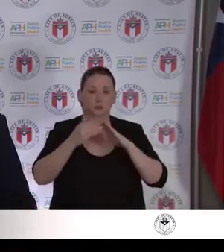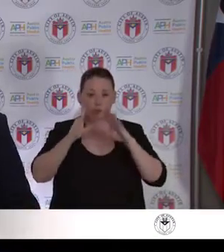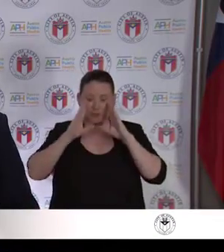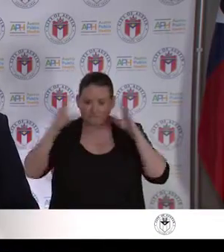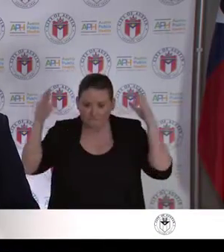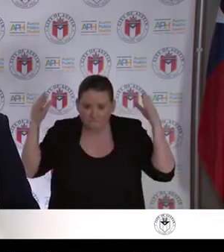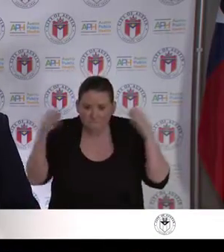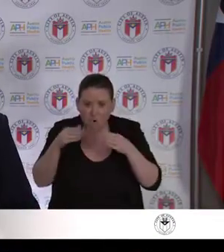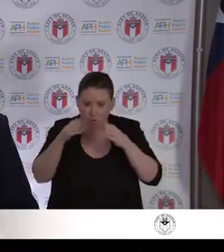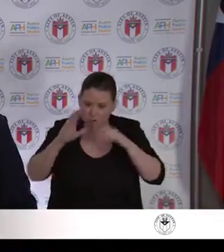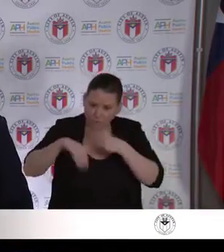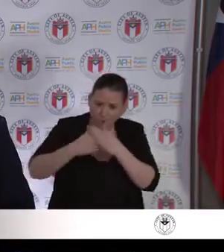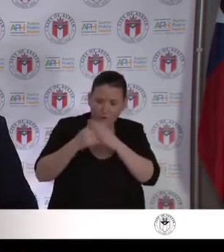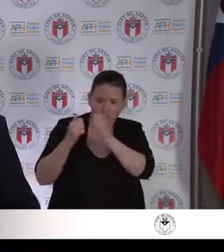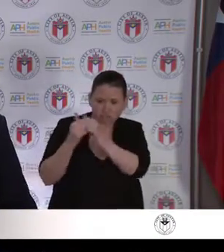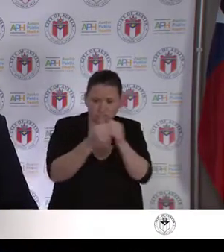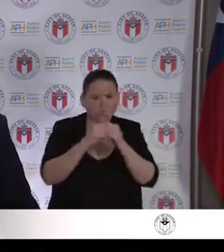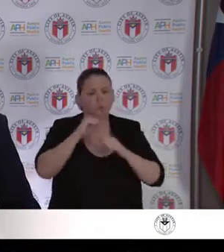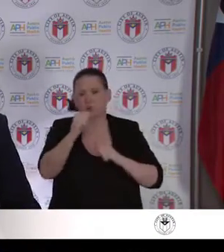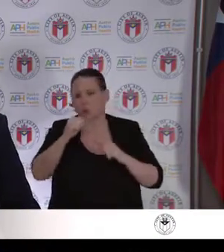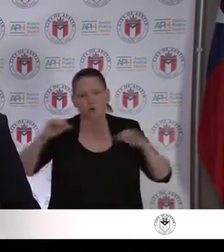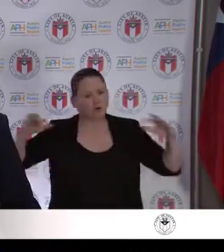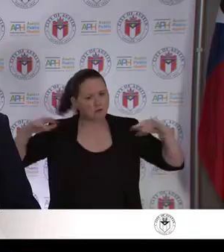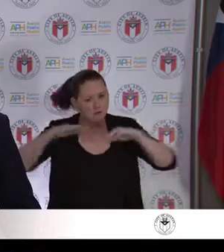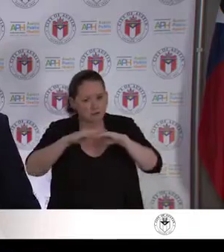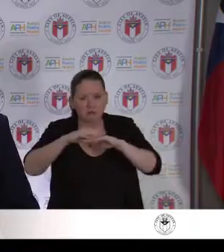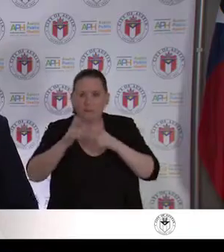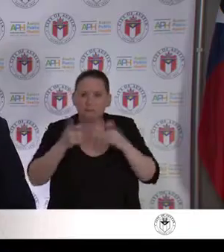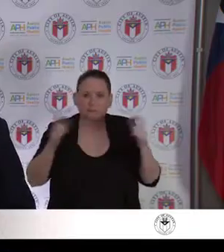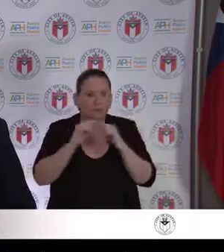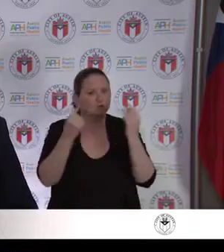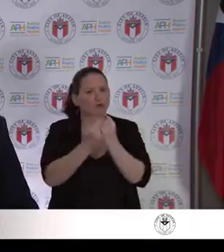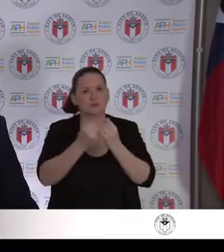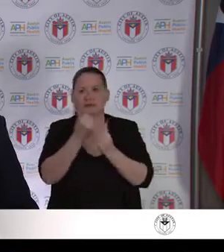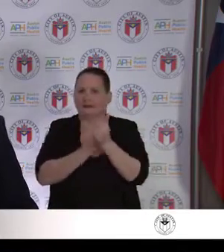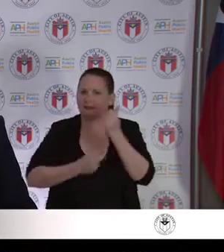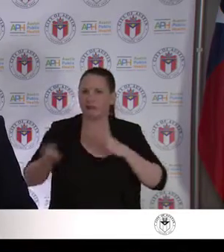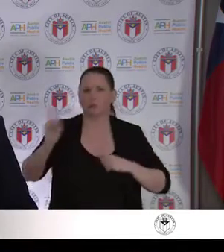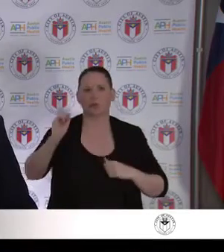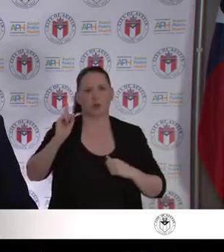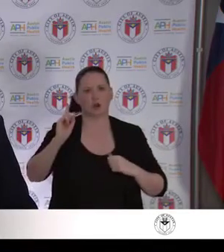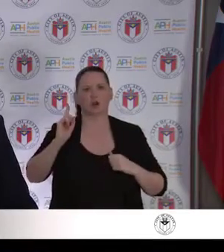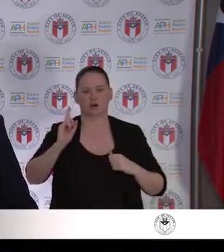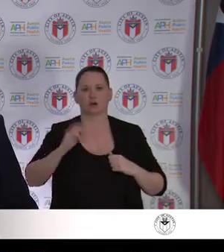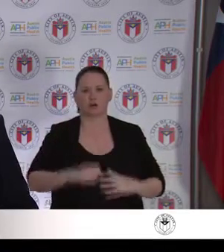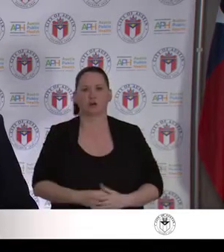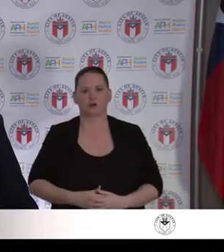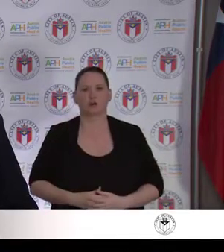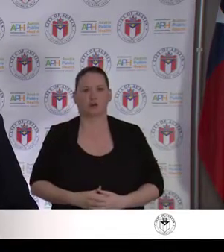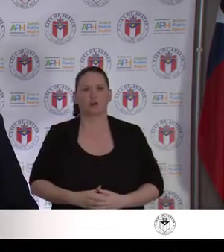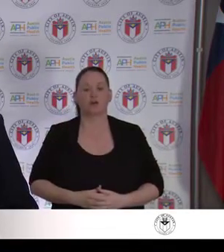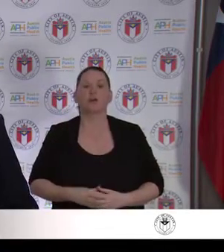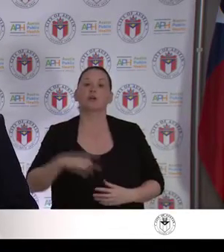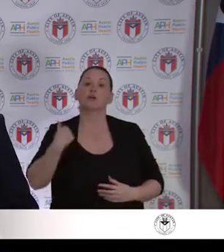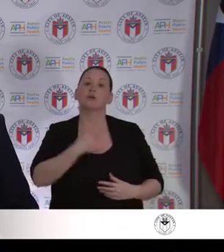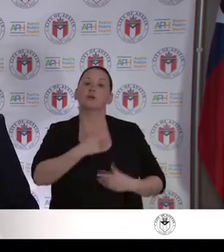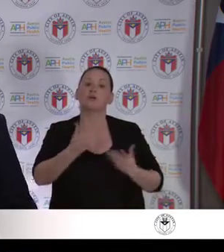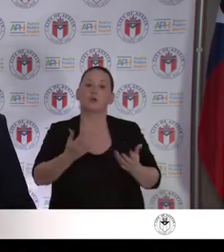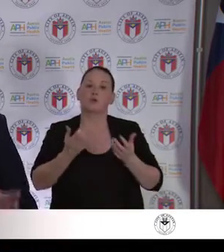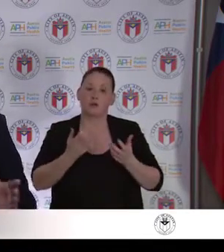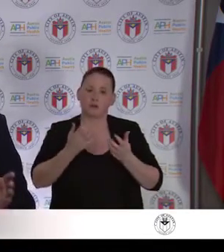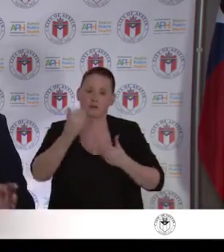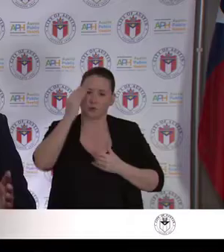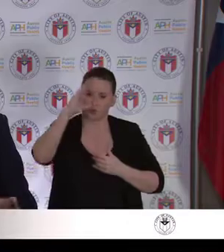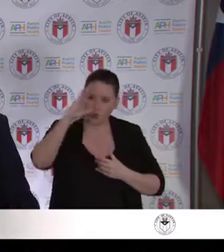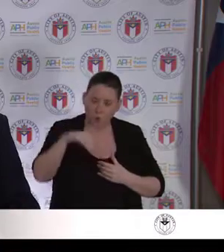focused on trying not to gather in large groups everywhere we can do that. And we want to make sure that